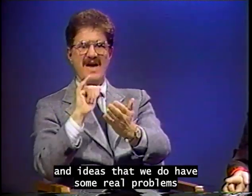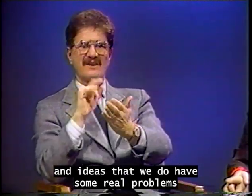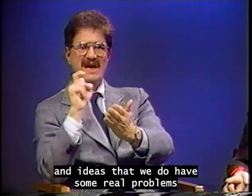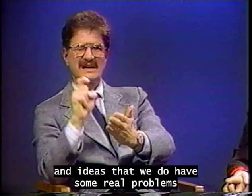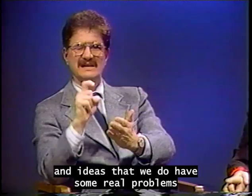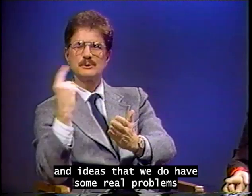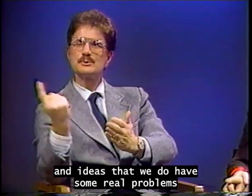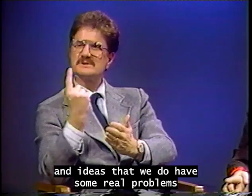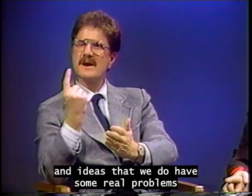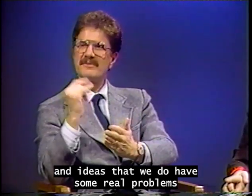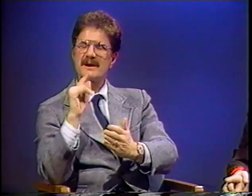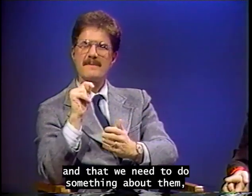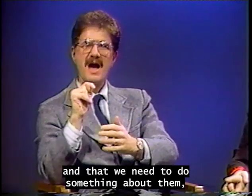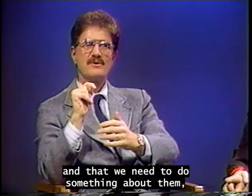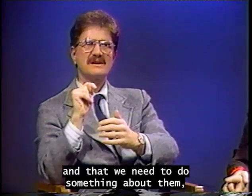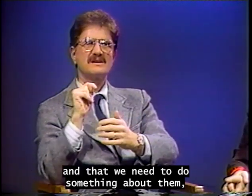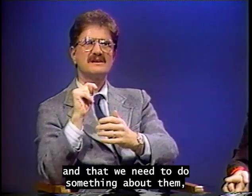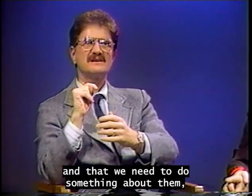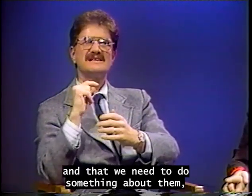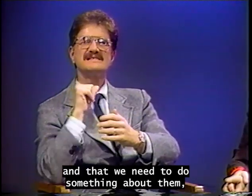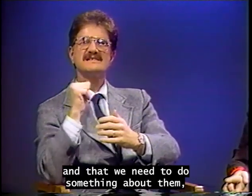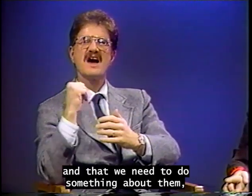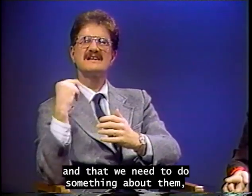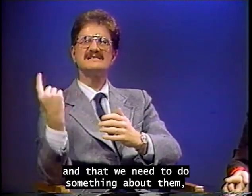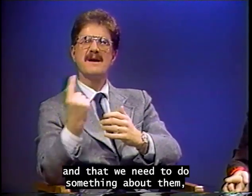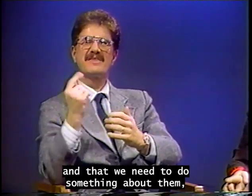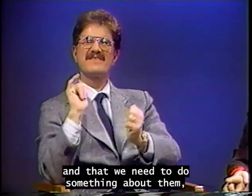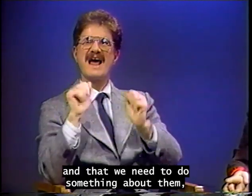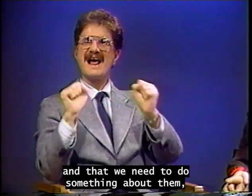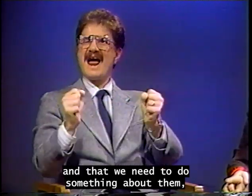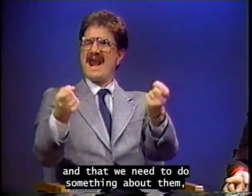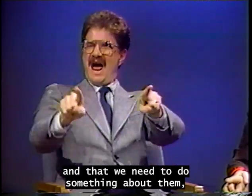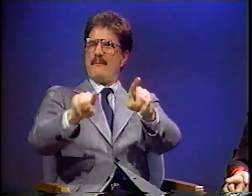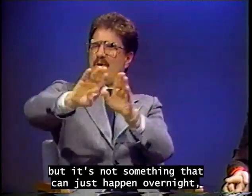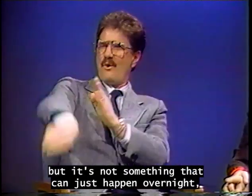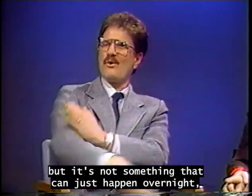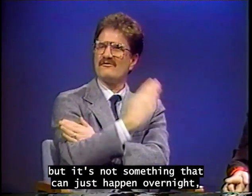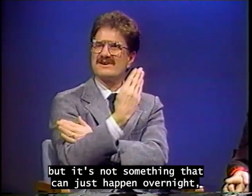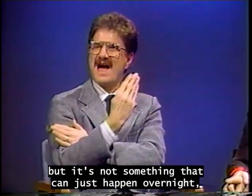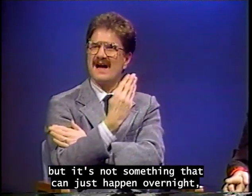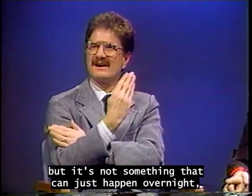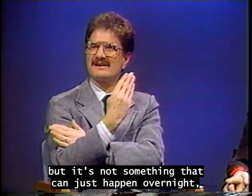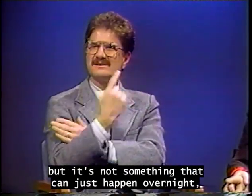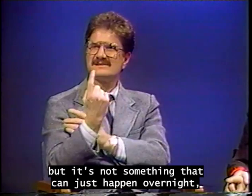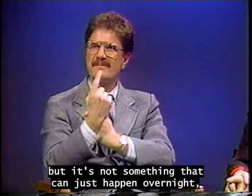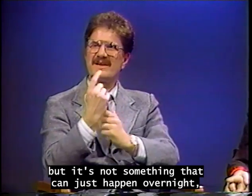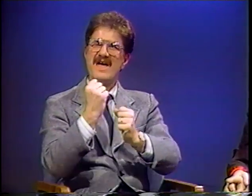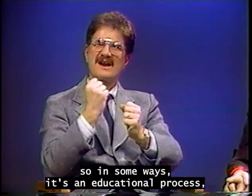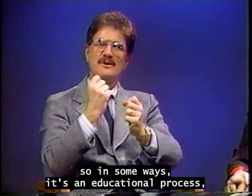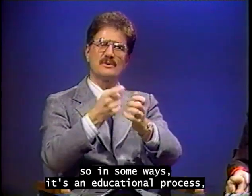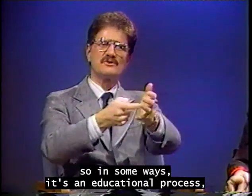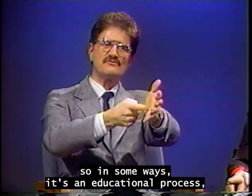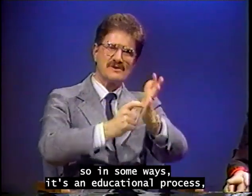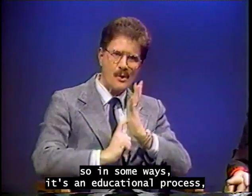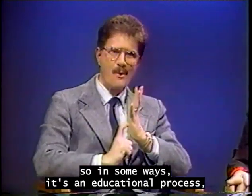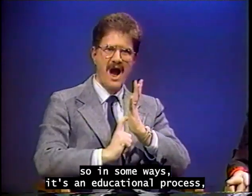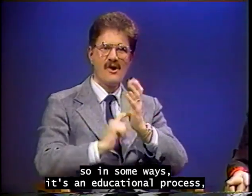real problems and that we need to do something about them. But it's not something that can just happen overnight. So in some ways it's an